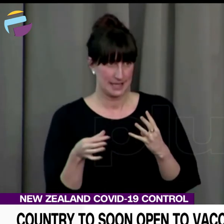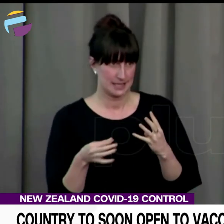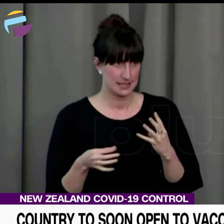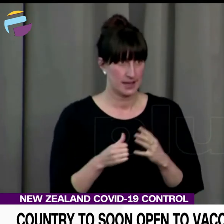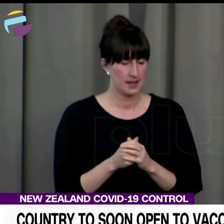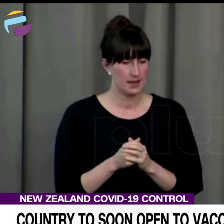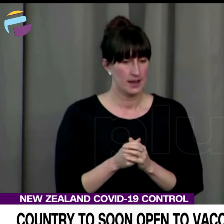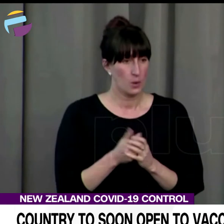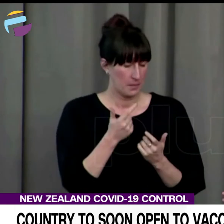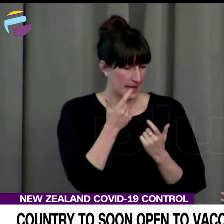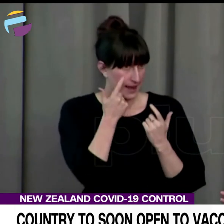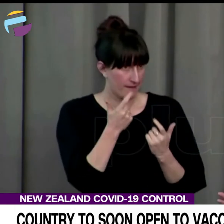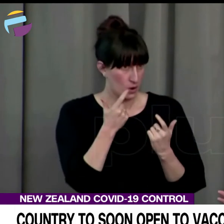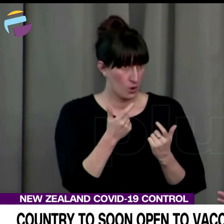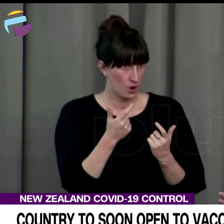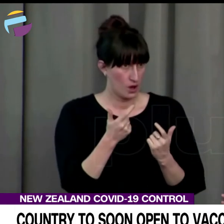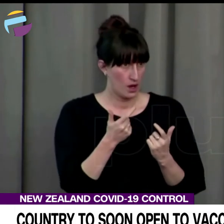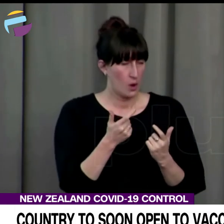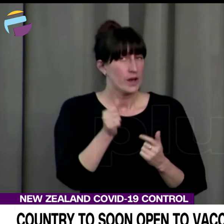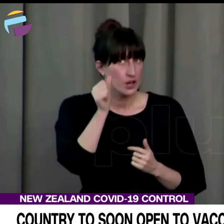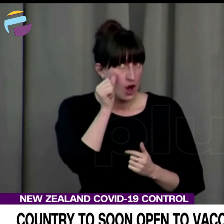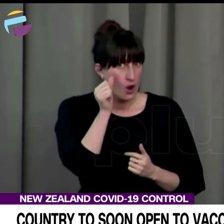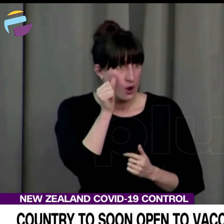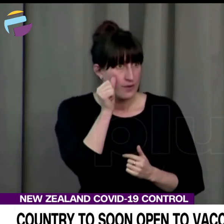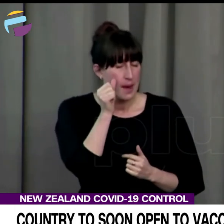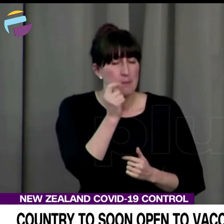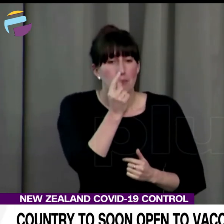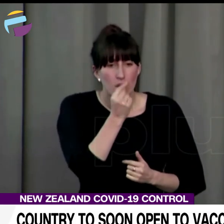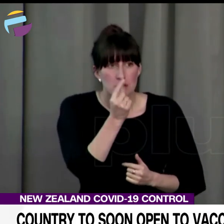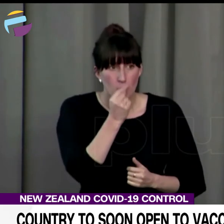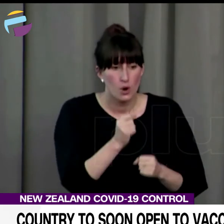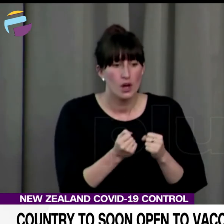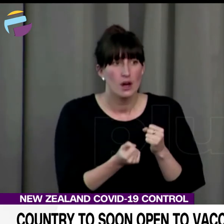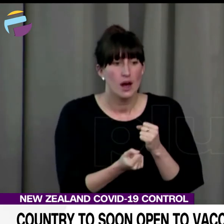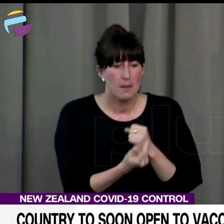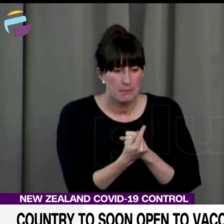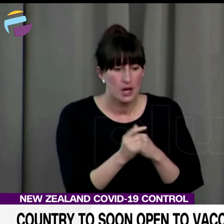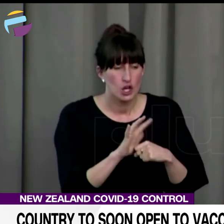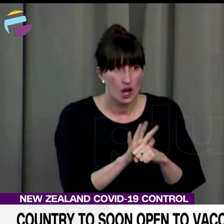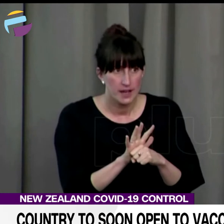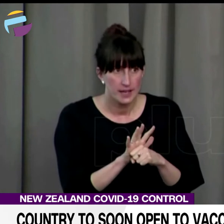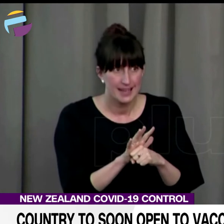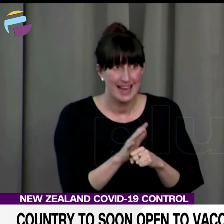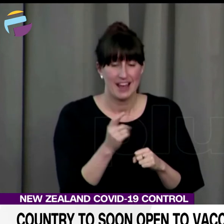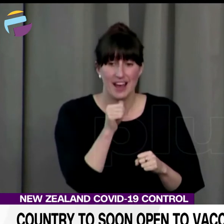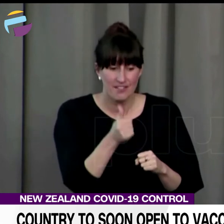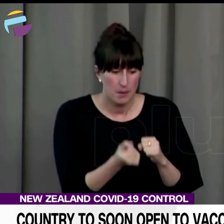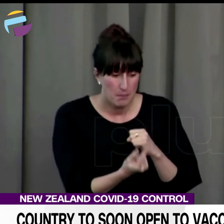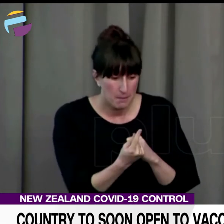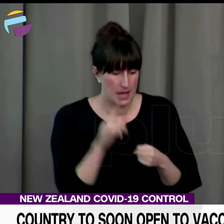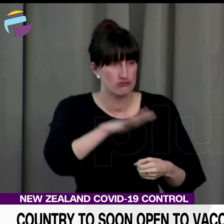from the first quarter of 2022, and it will establish low, medium and high-risk pathways into the country. Ardern